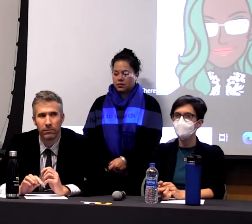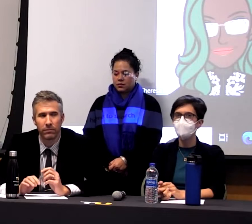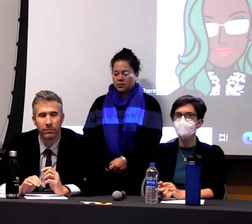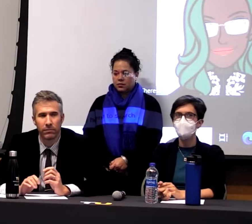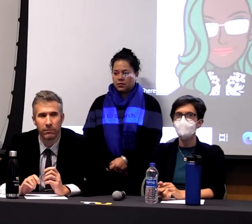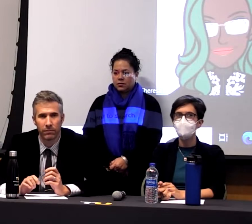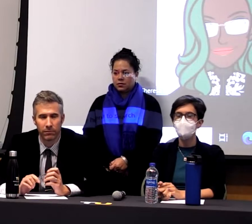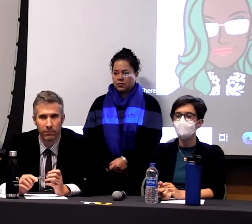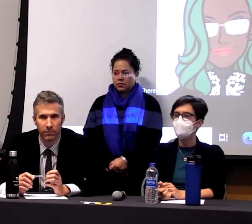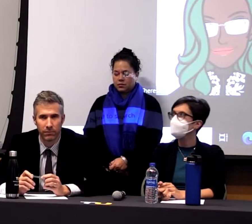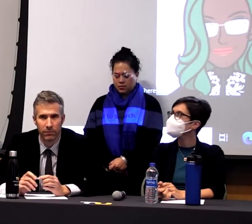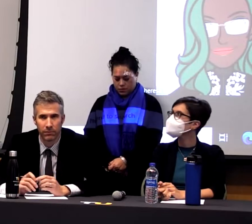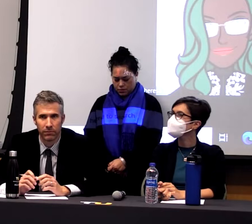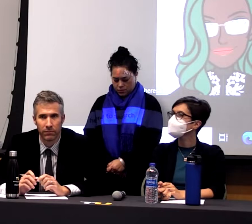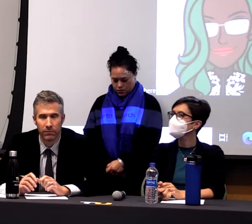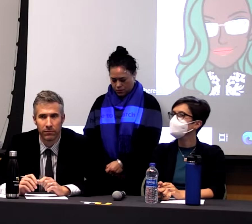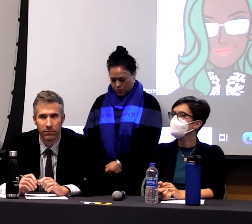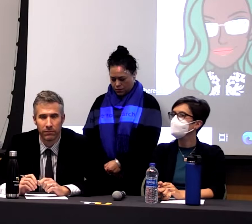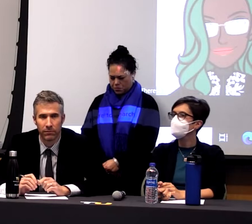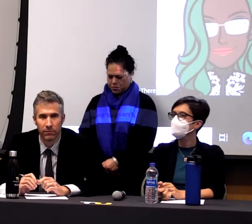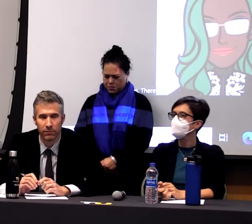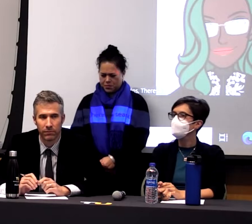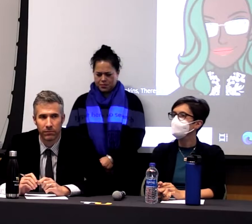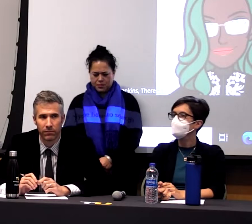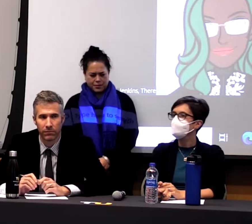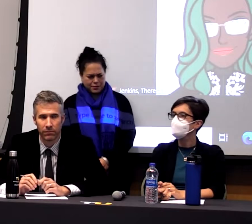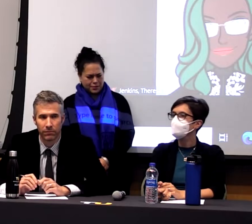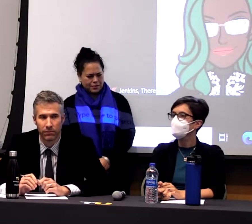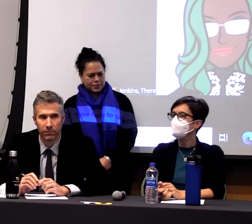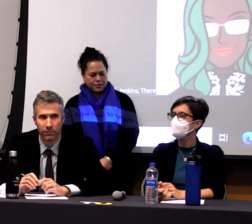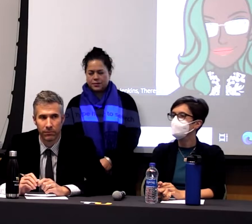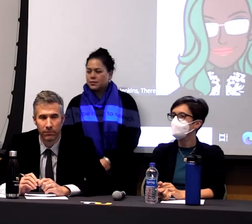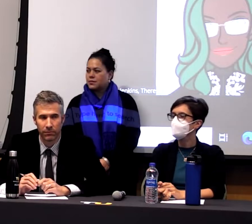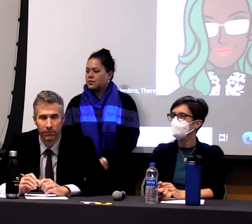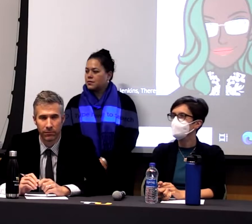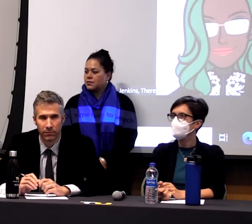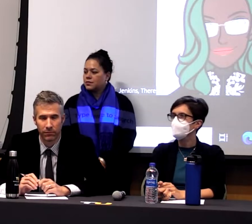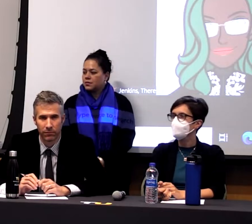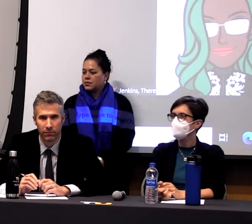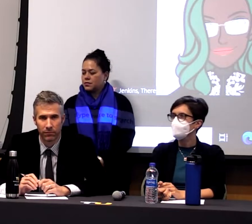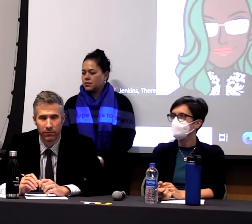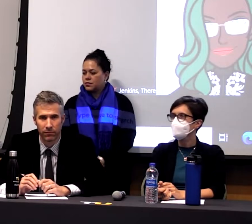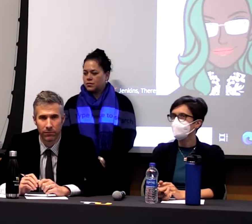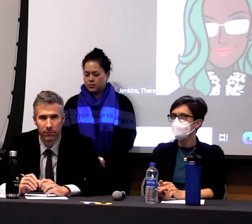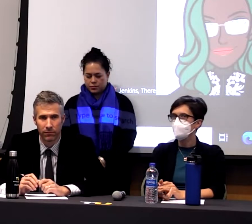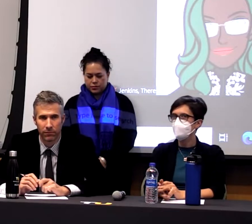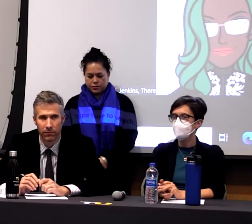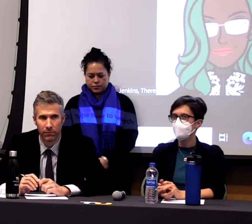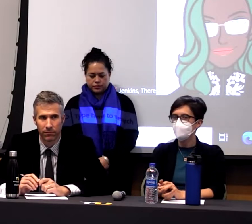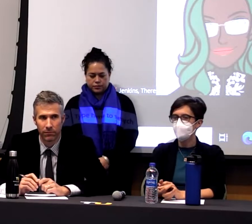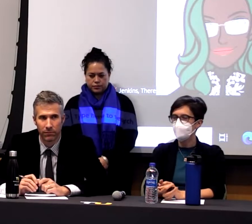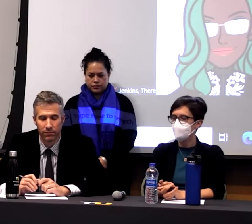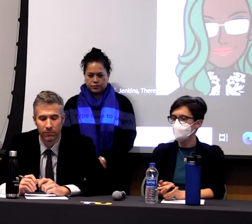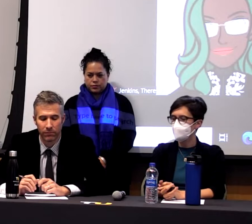absence, or even level of democratic institutions in a country impacts what it means to